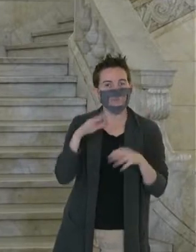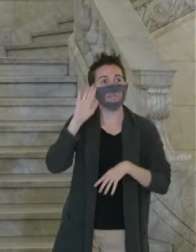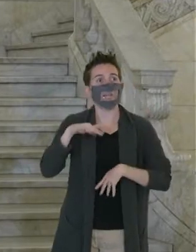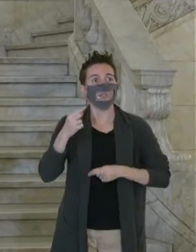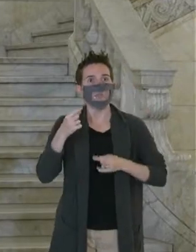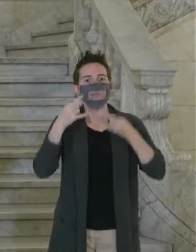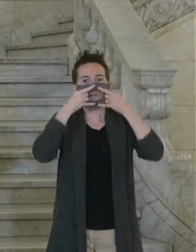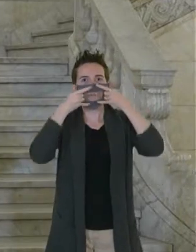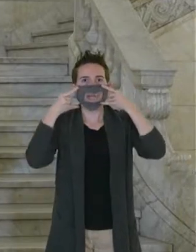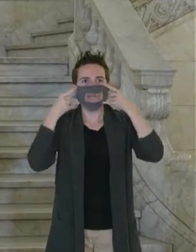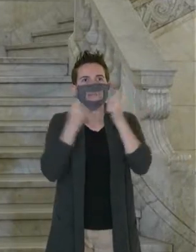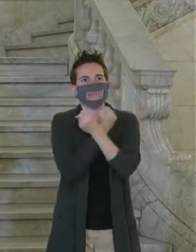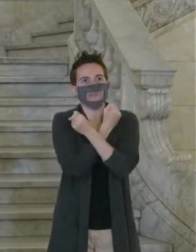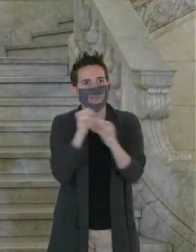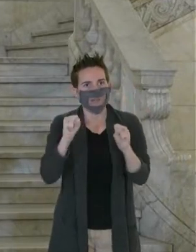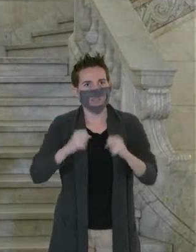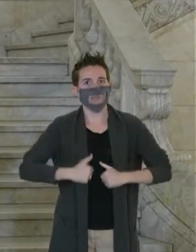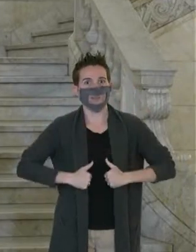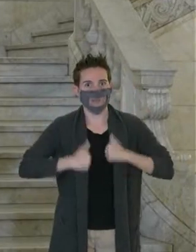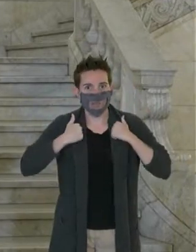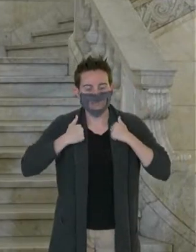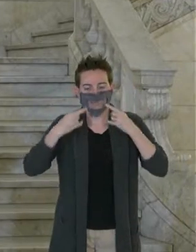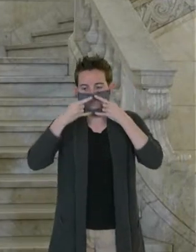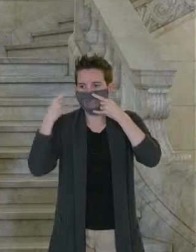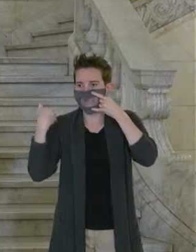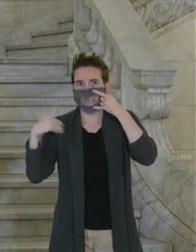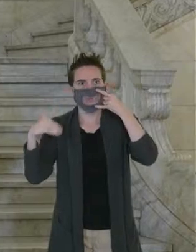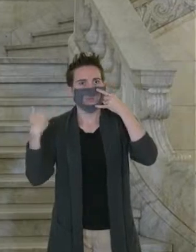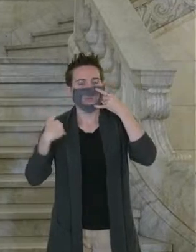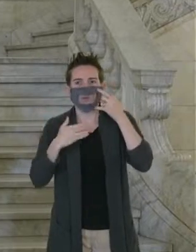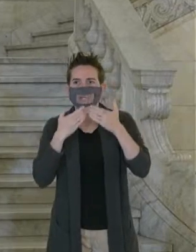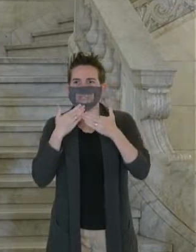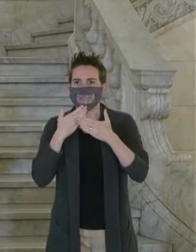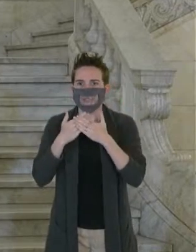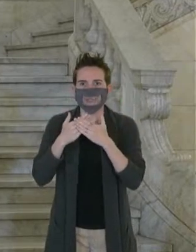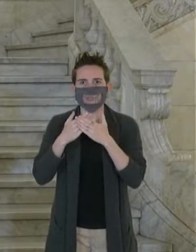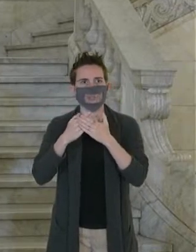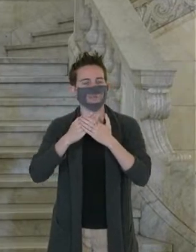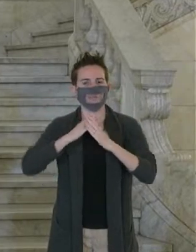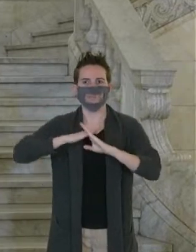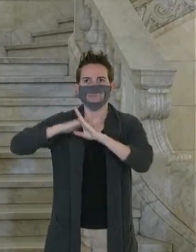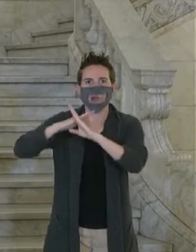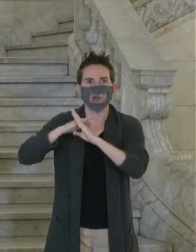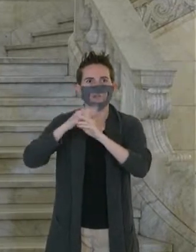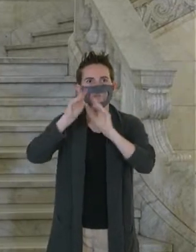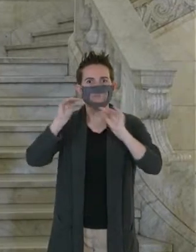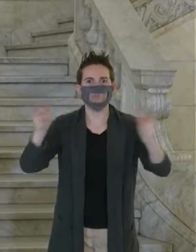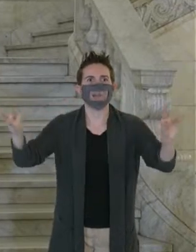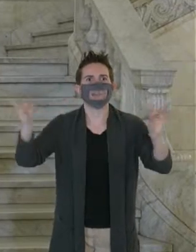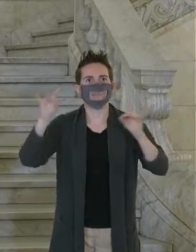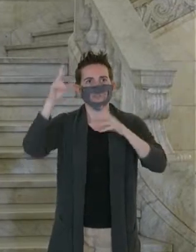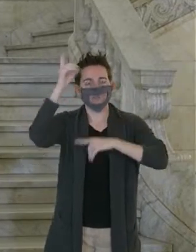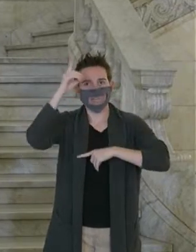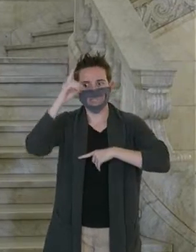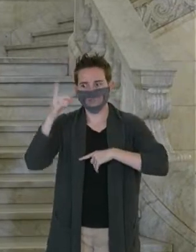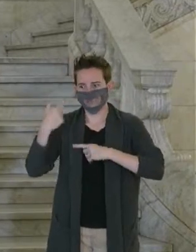save lives. Masks proved an effective weapon against the spread of the virus that we knew little about.